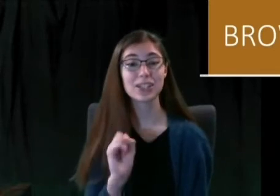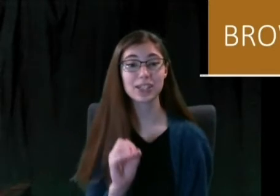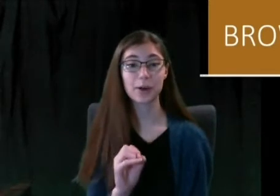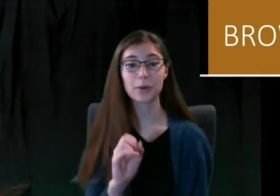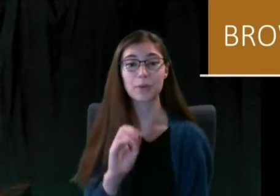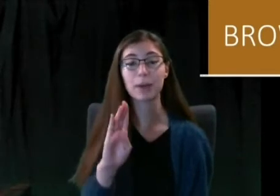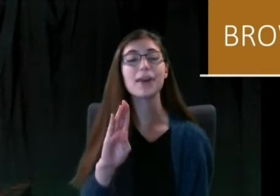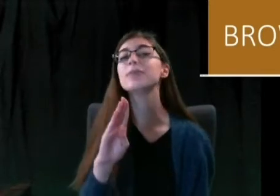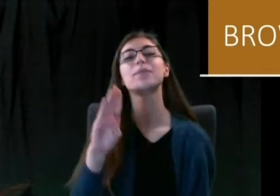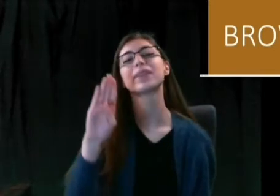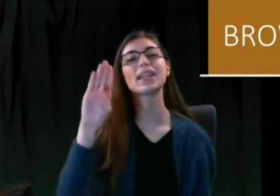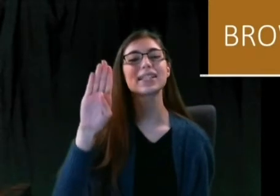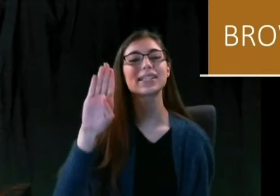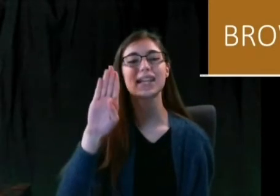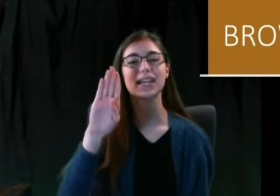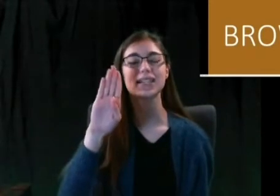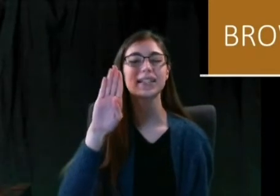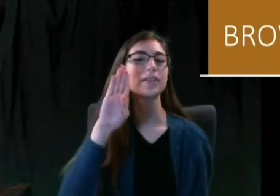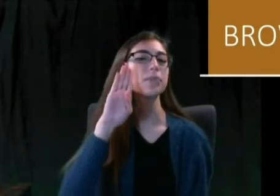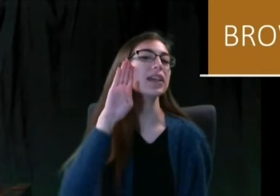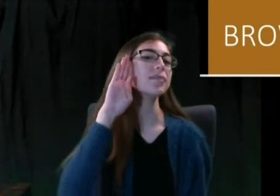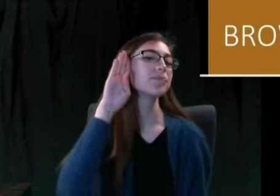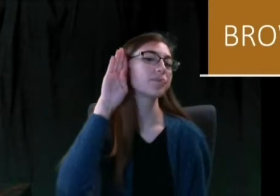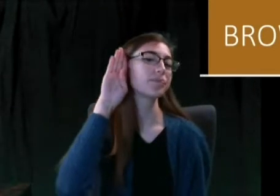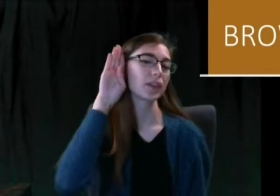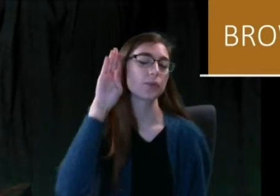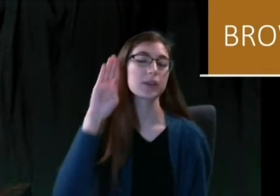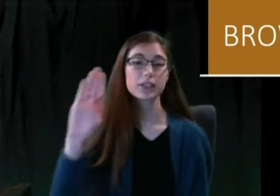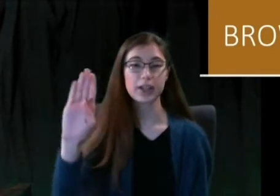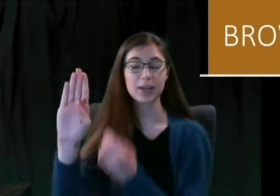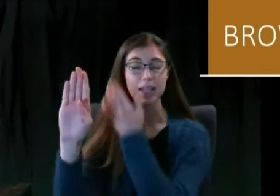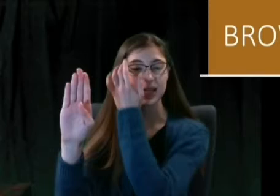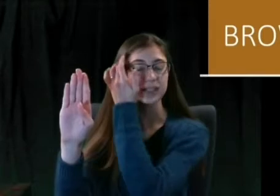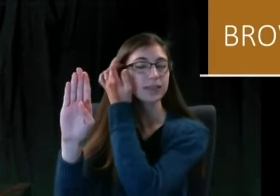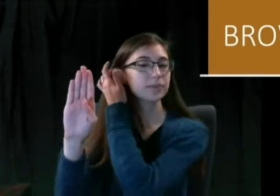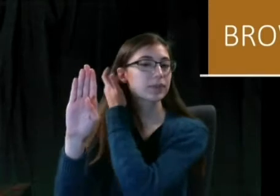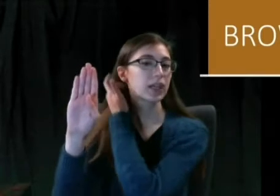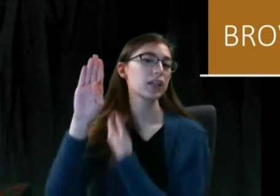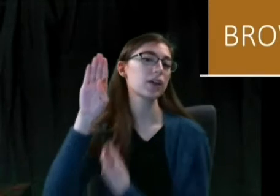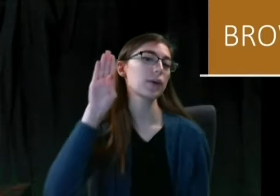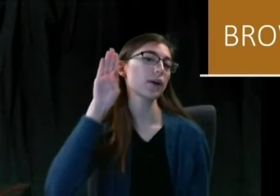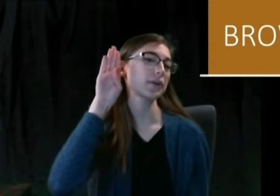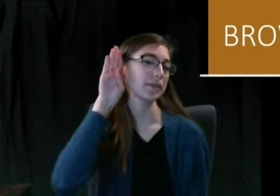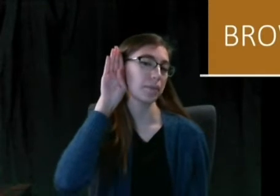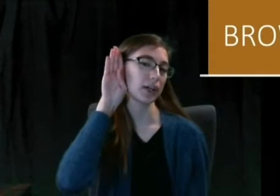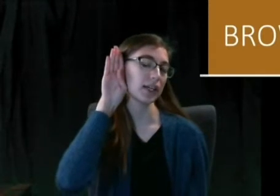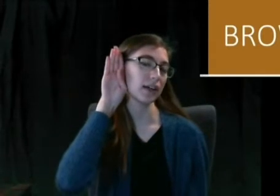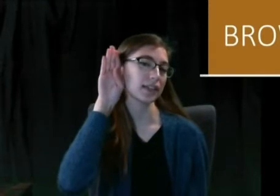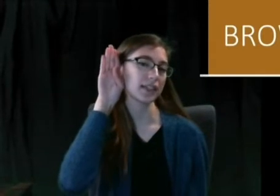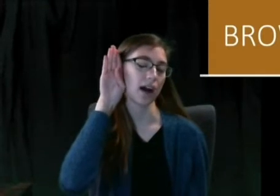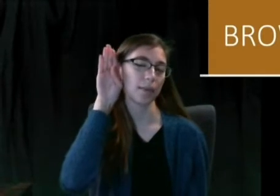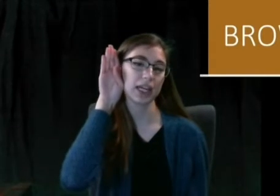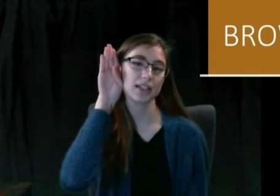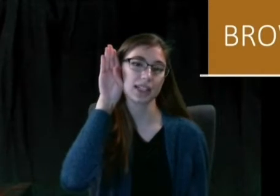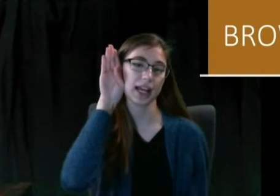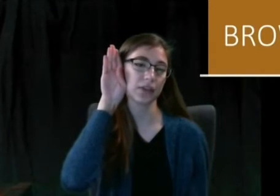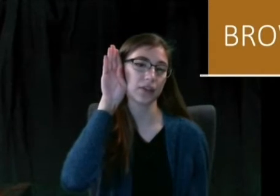So brown is taking the letter B. With your dominant hand, you are going to put it on the dominant side of your